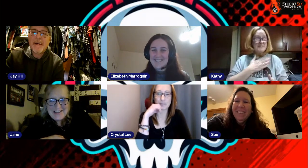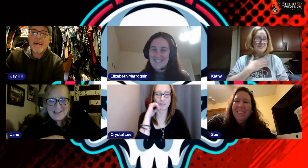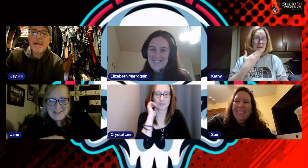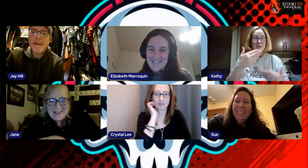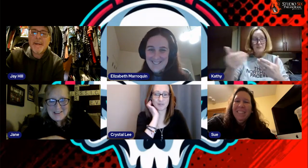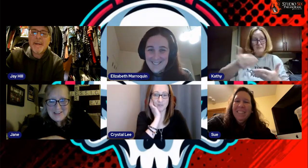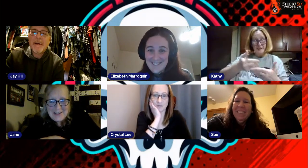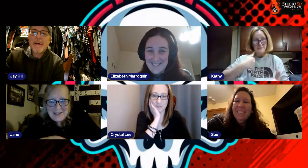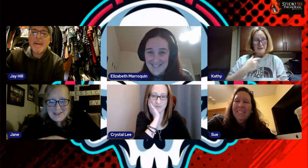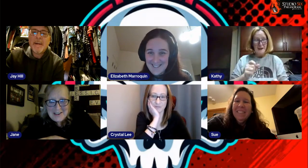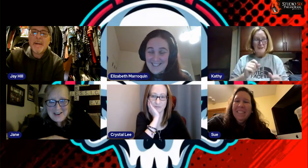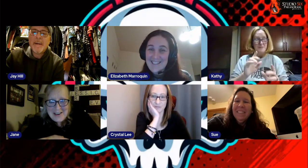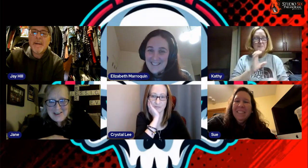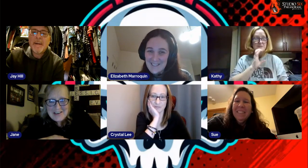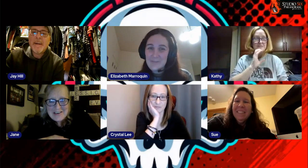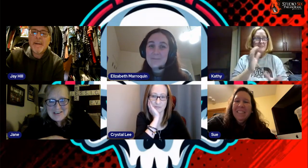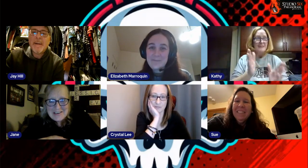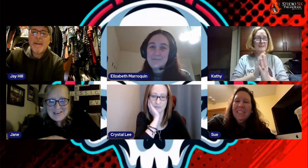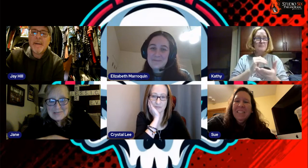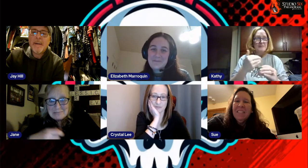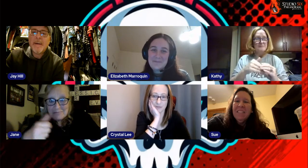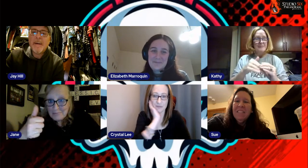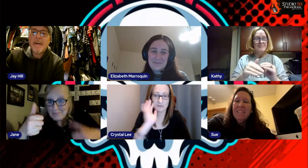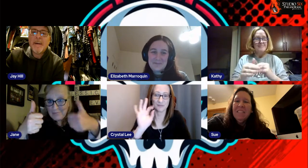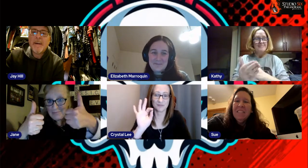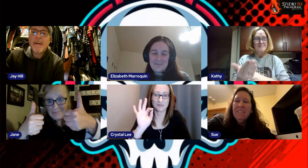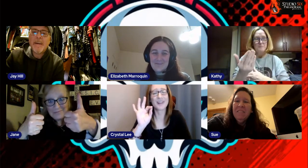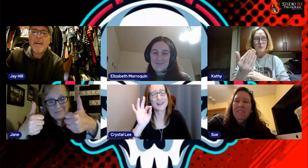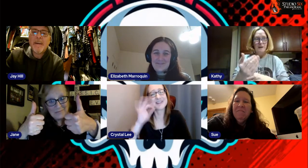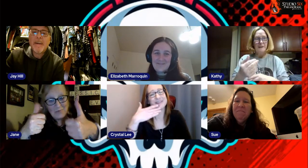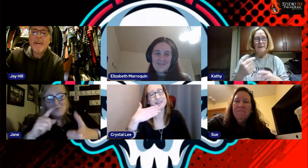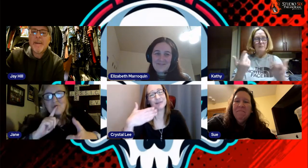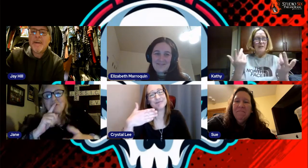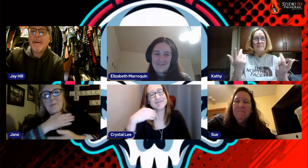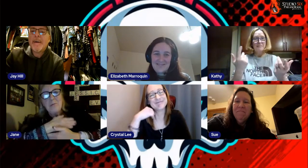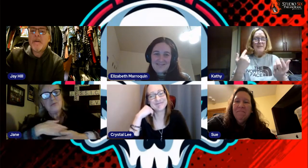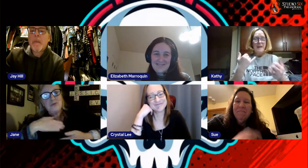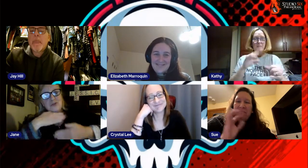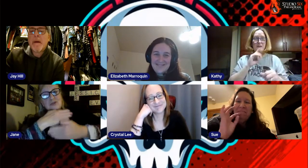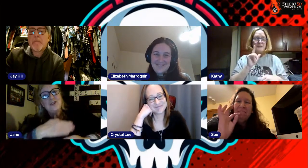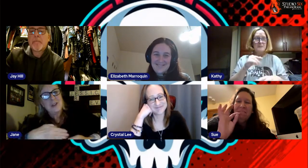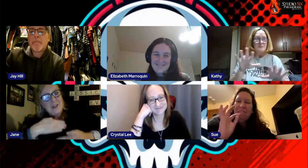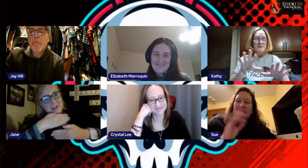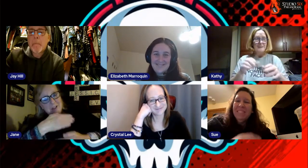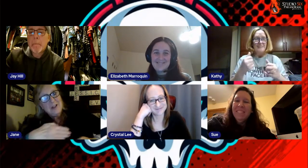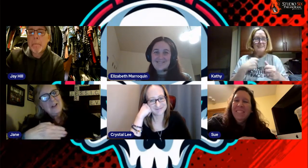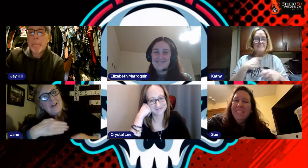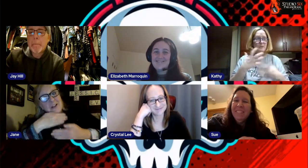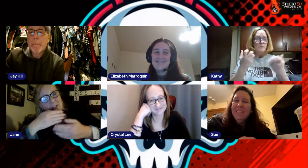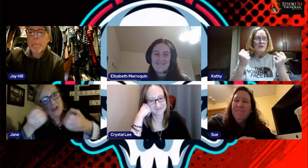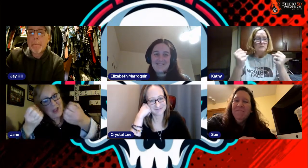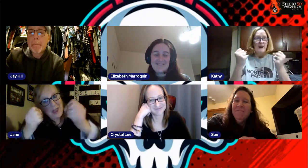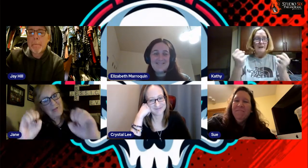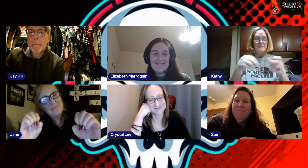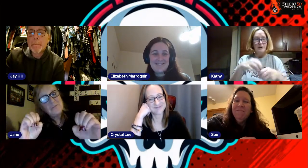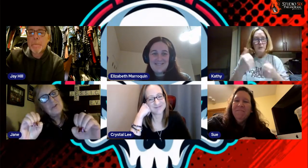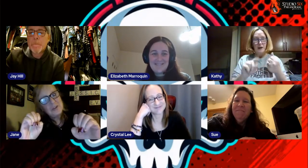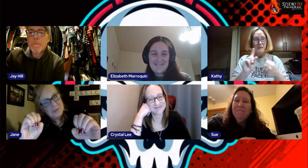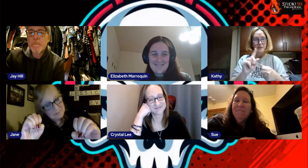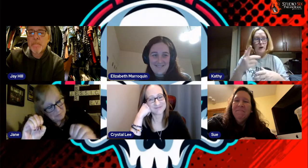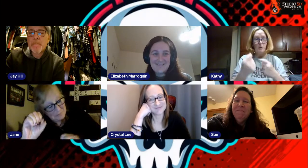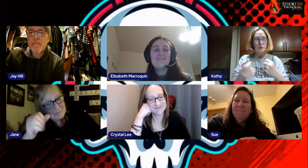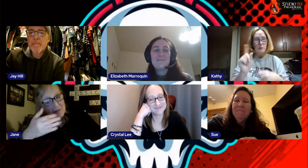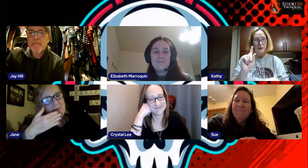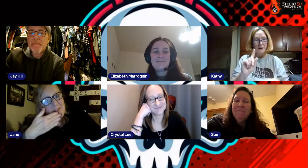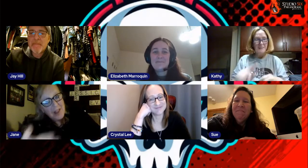I'm asking, thank you for inviting me. Crystal emailed me this morning, and I'm like, I'm not really doing anything because I didn't want to drive